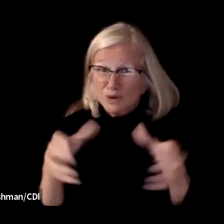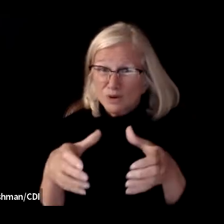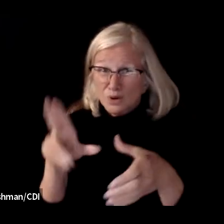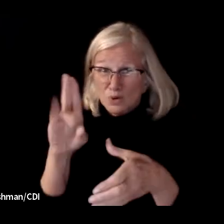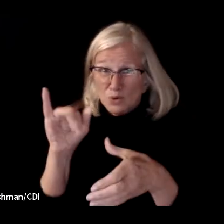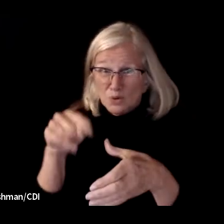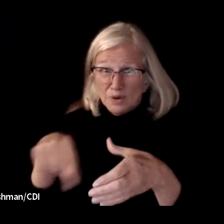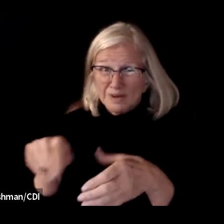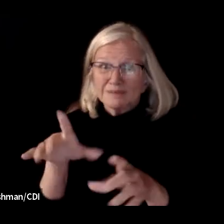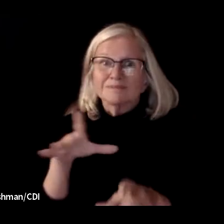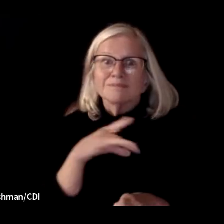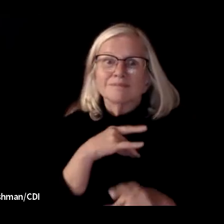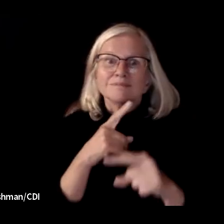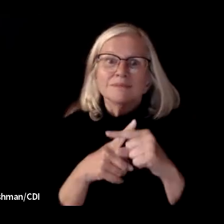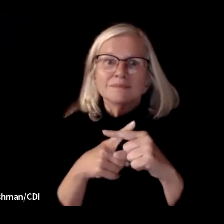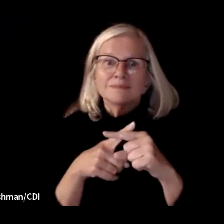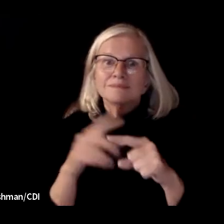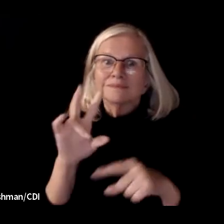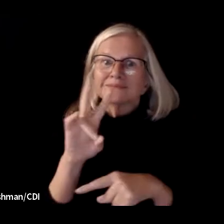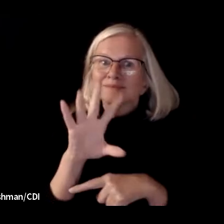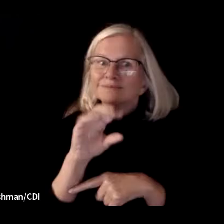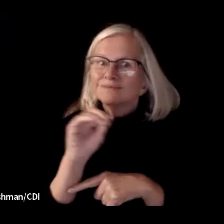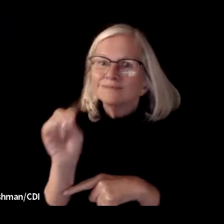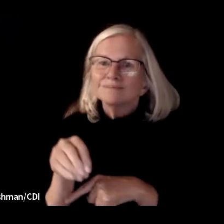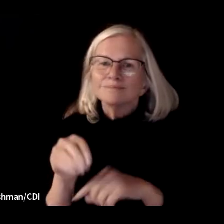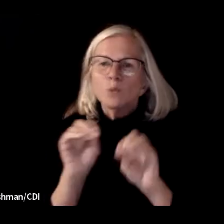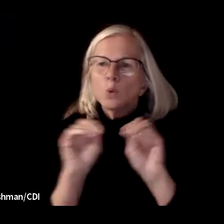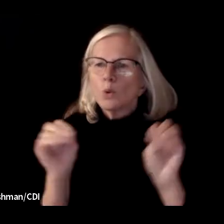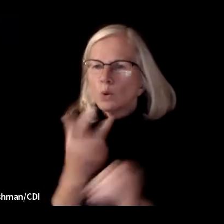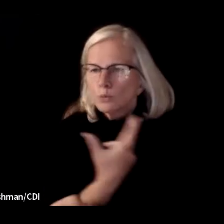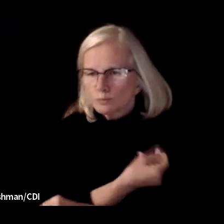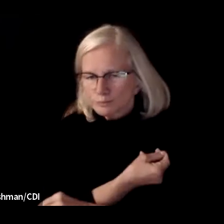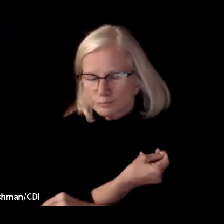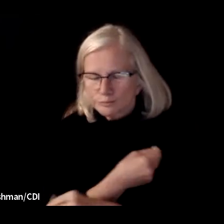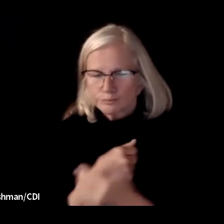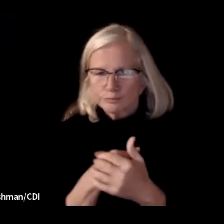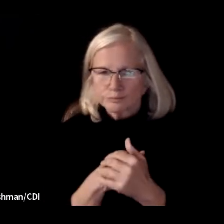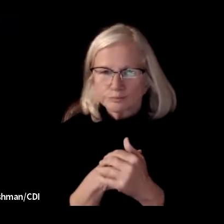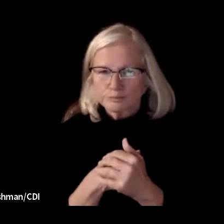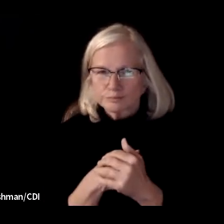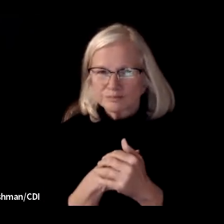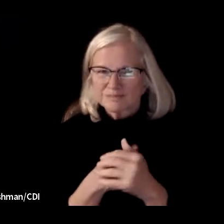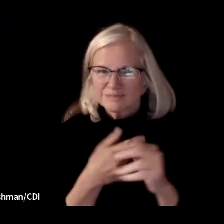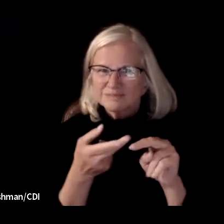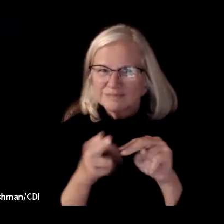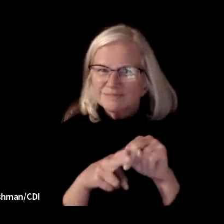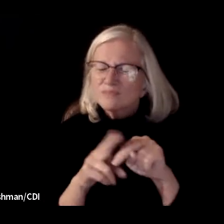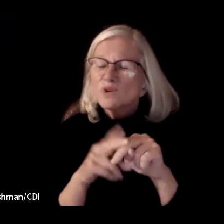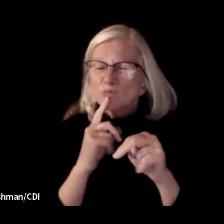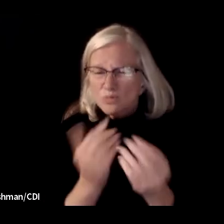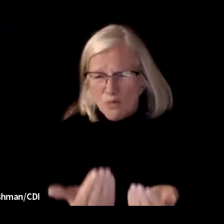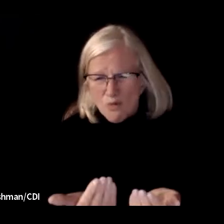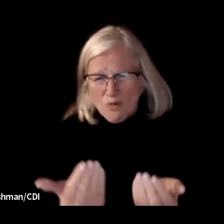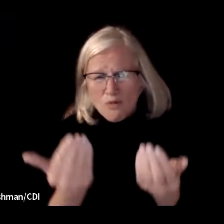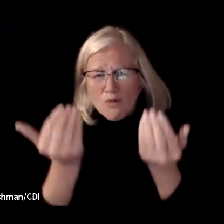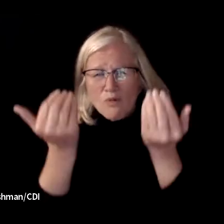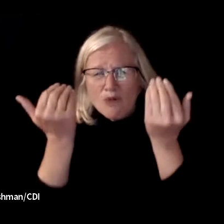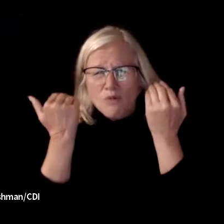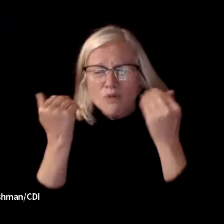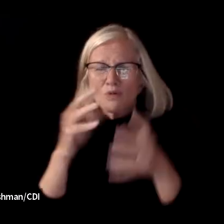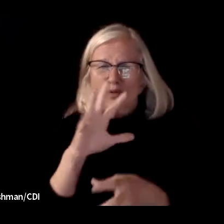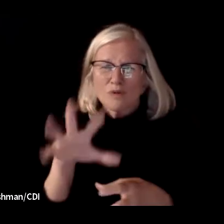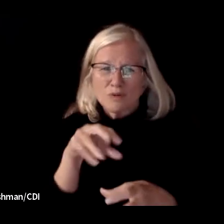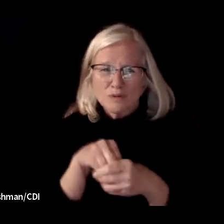there's a clear distinction here. This surge, however, is overwhelming everyone, including the transitional care units and senior campuses, which